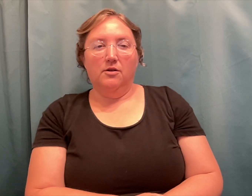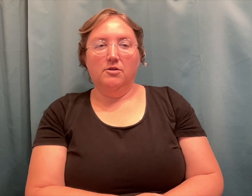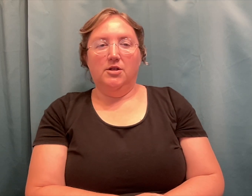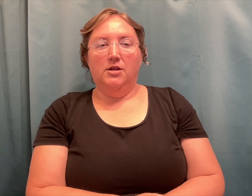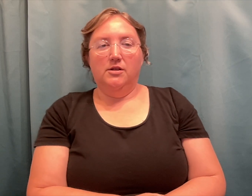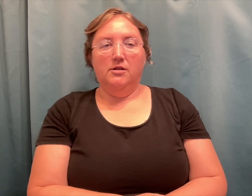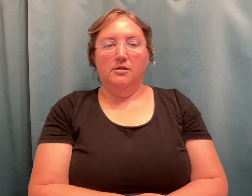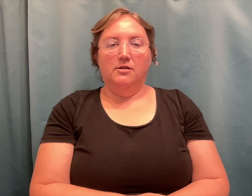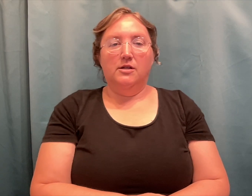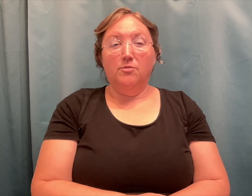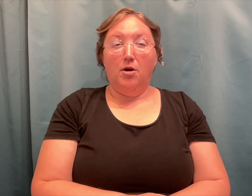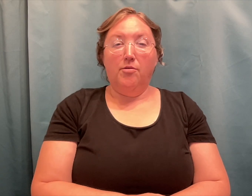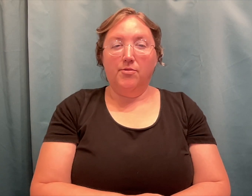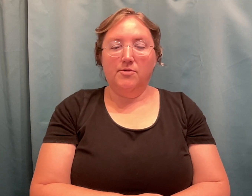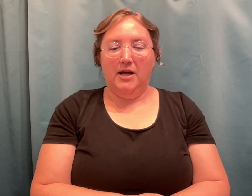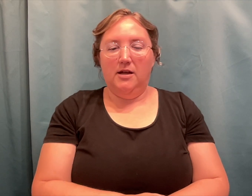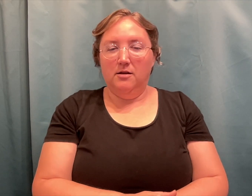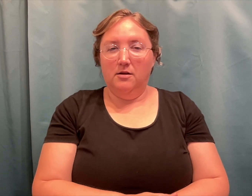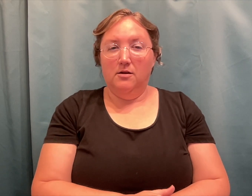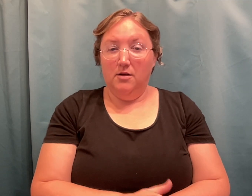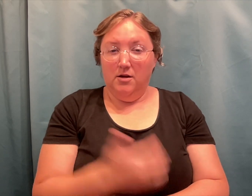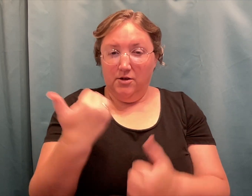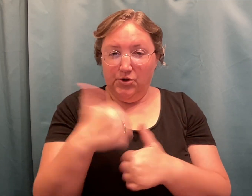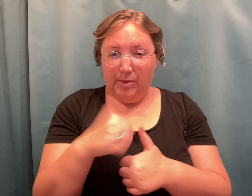learned 0 through 10. Do you remember them?